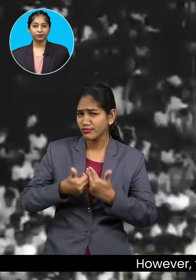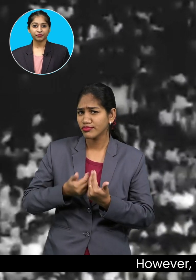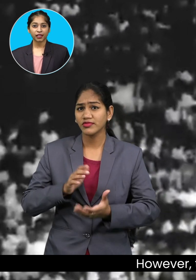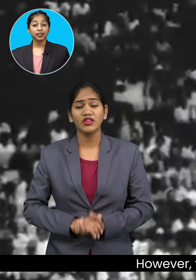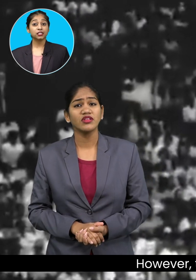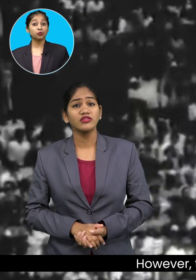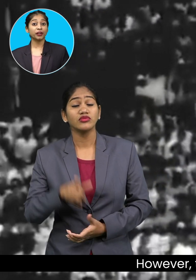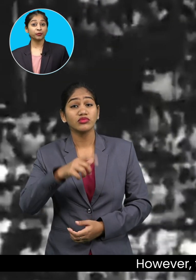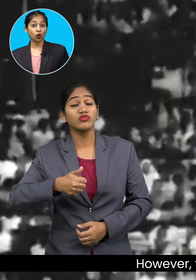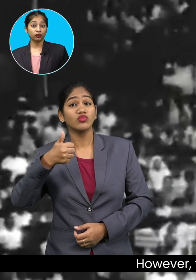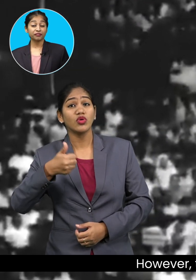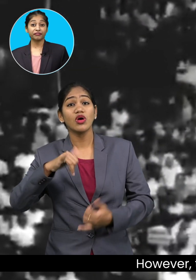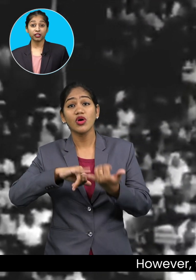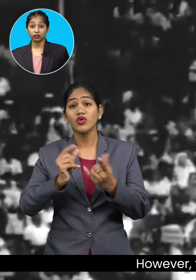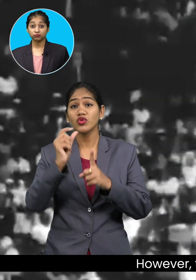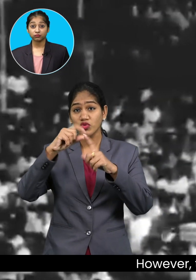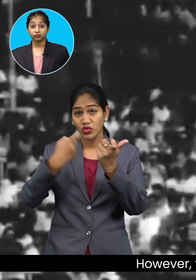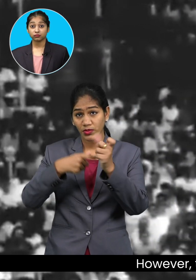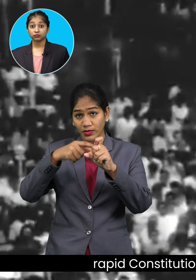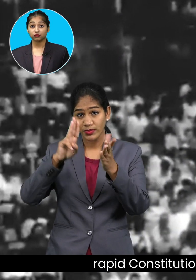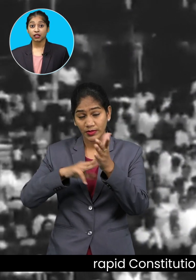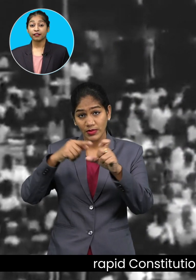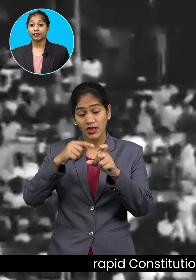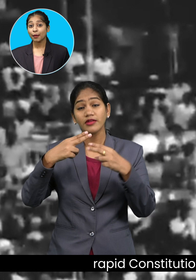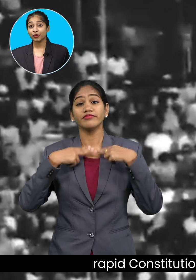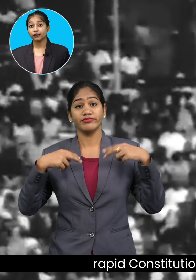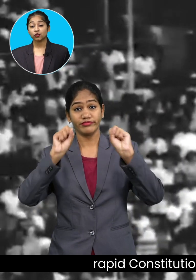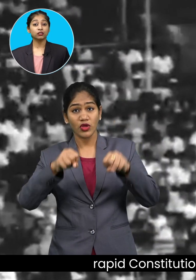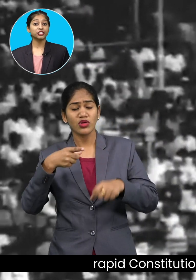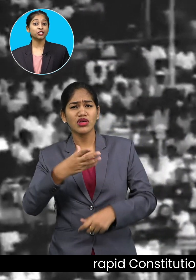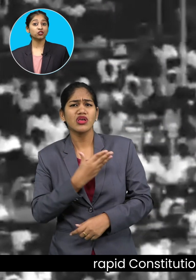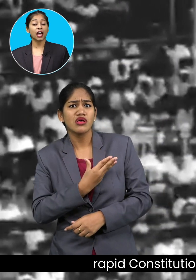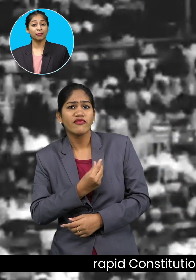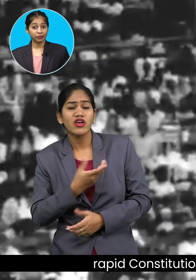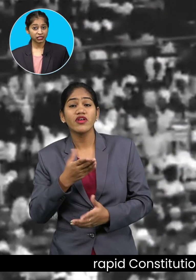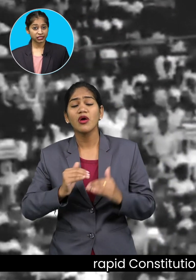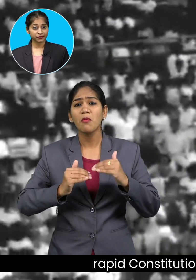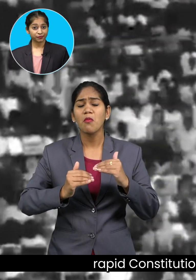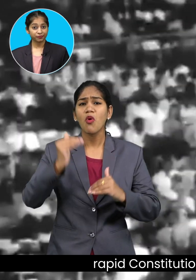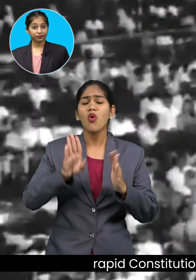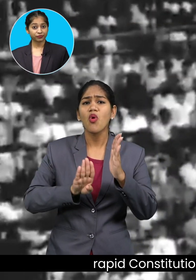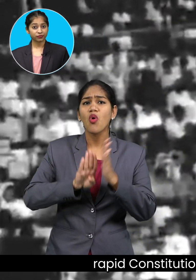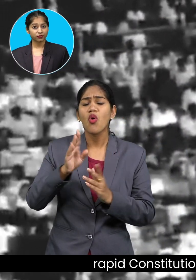However, the Supreme Court feared rapid constitution